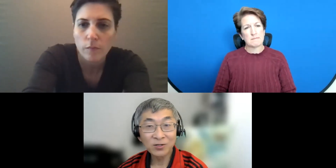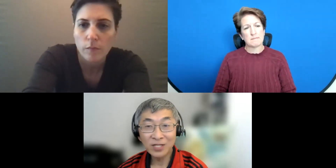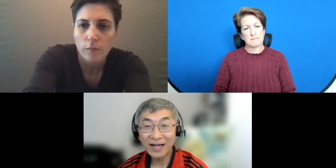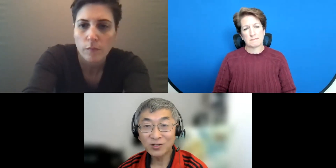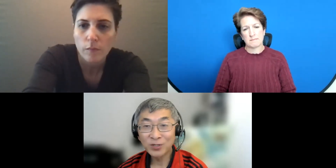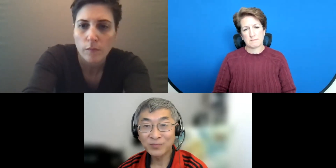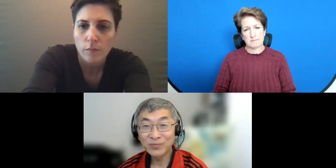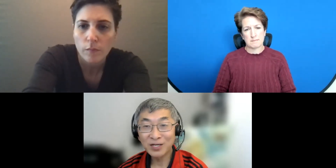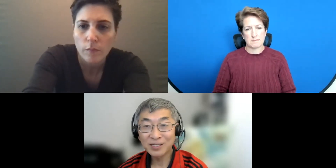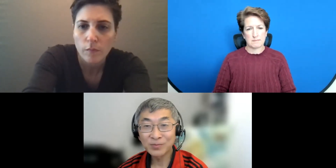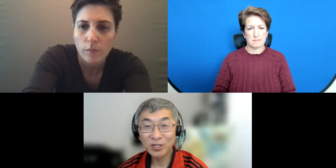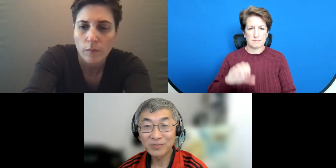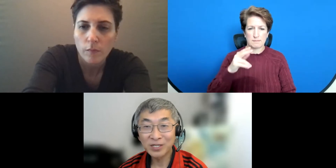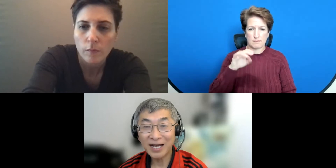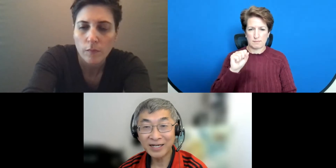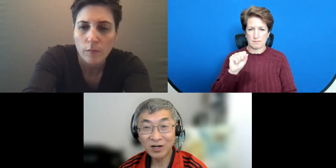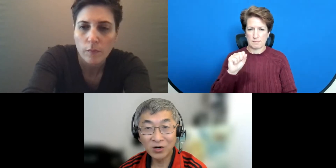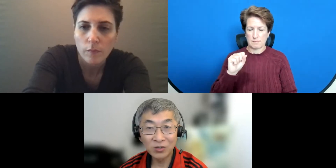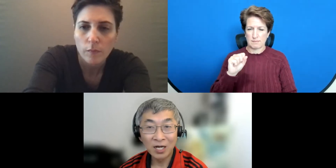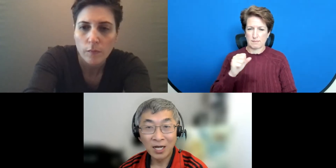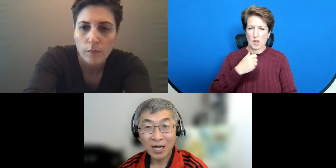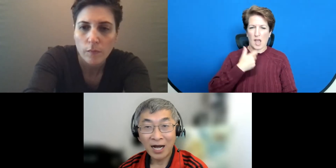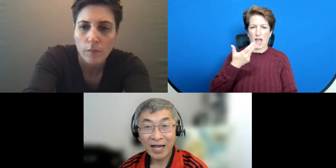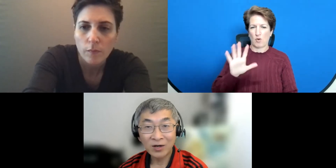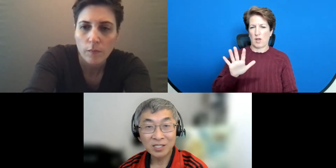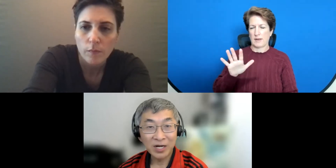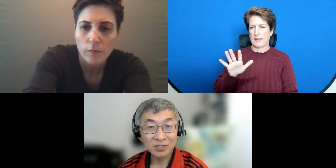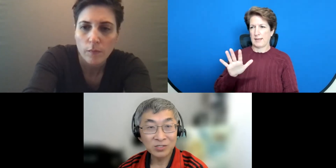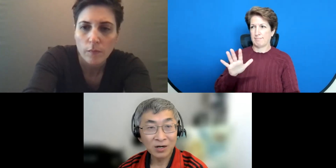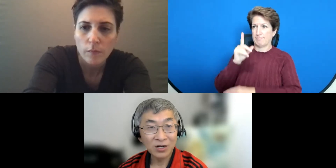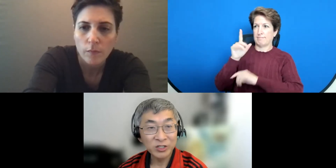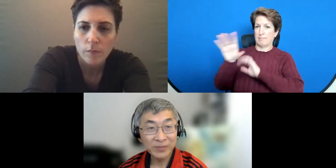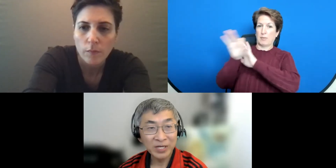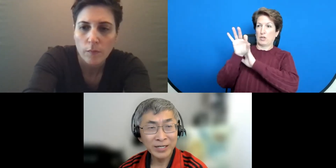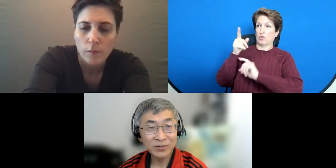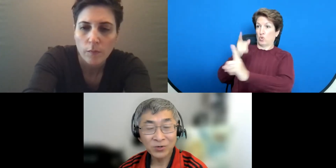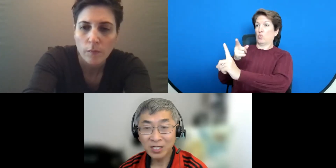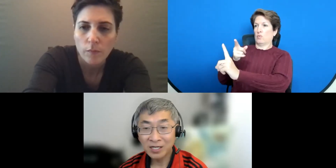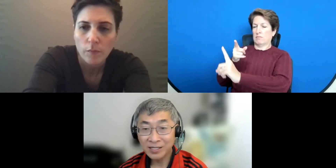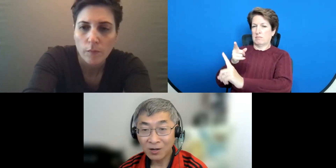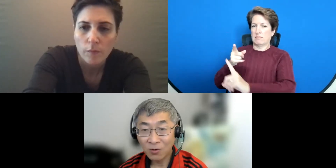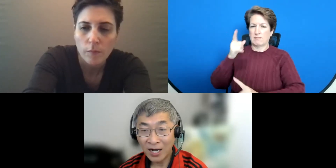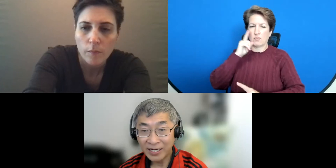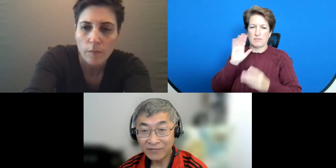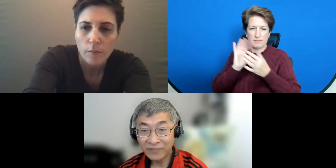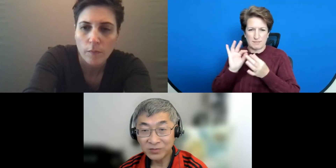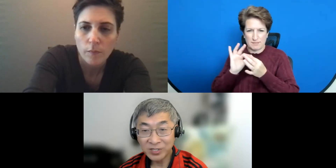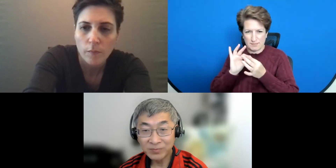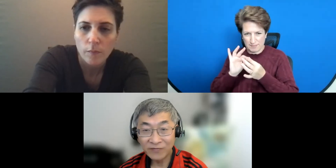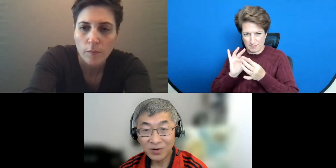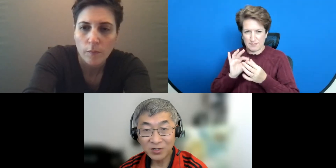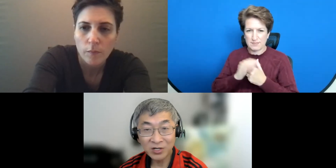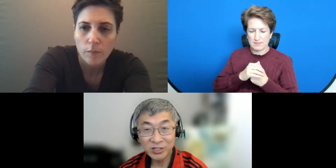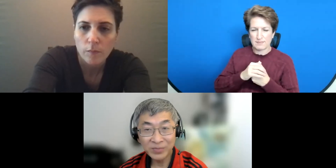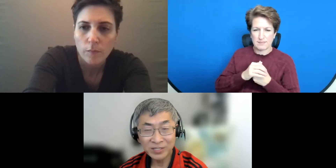I don't like to put people on the spot, because I know I also belong to the local champion network, and there are quite a few